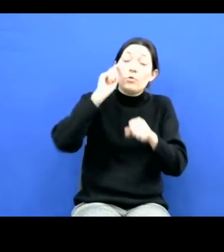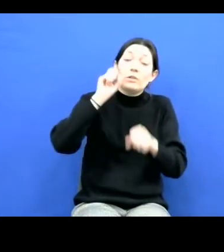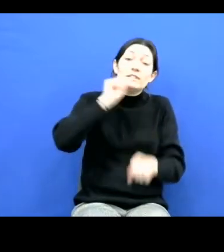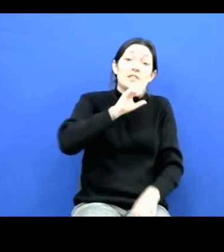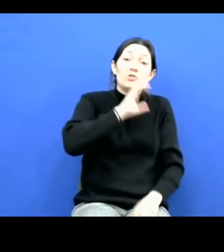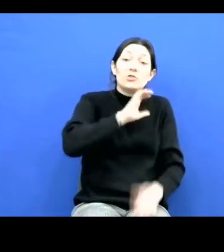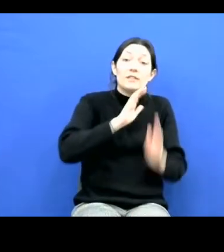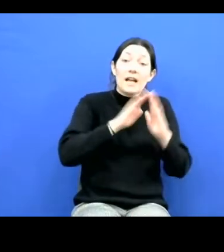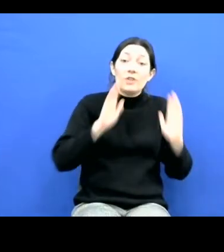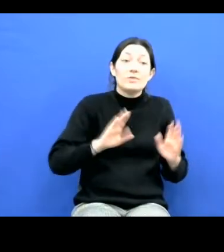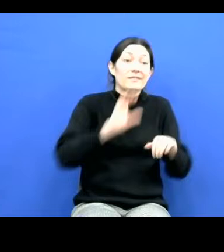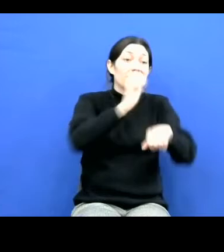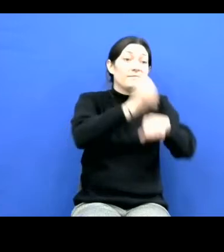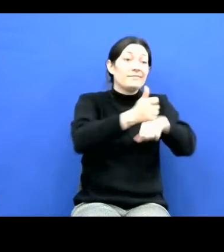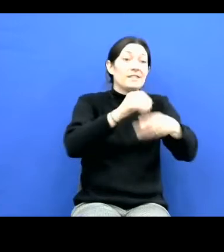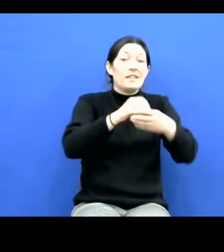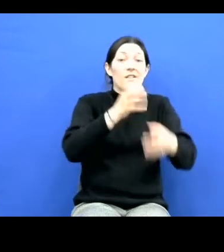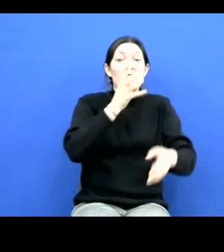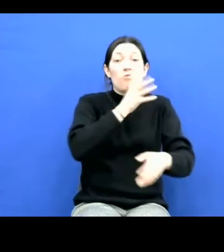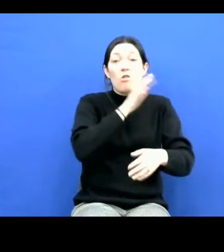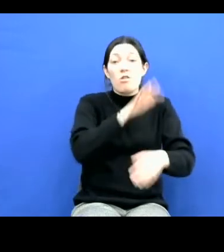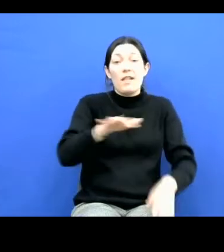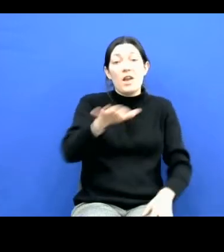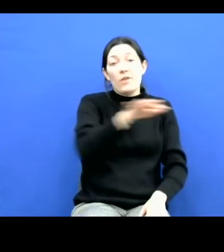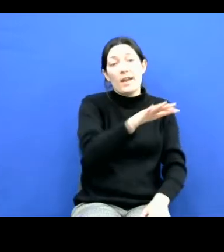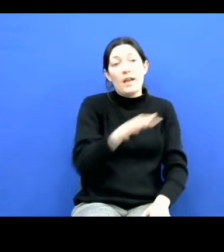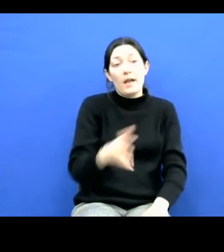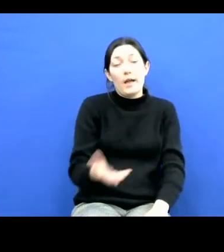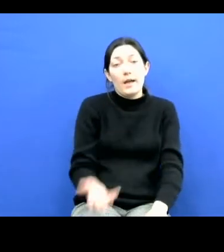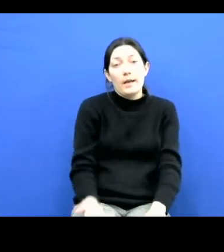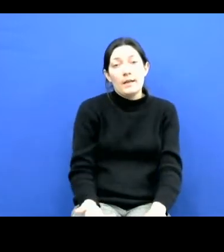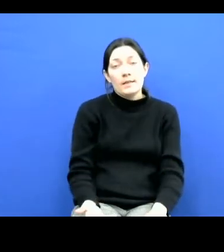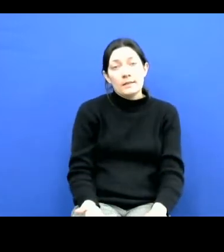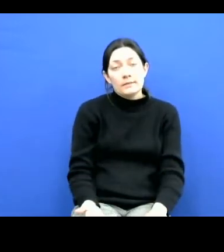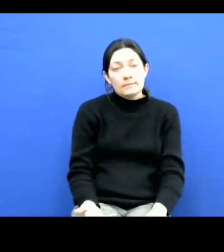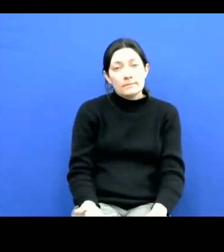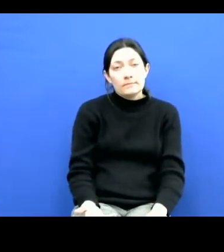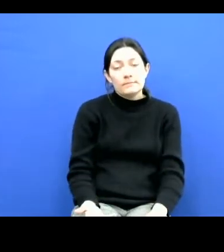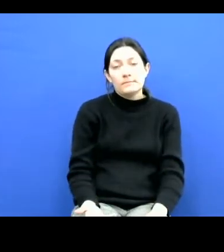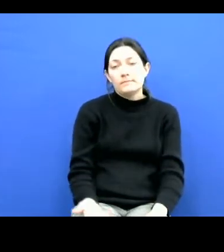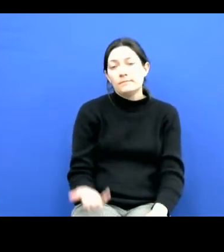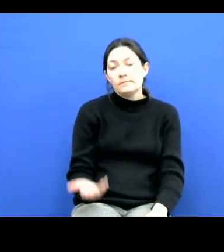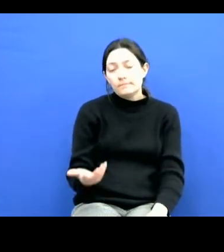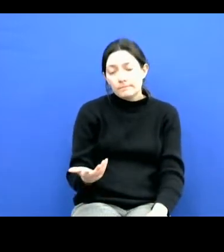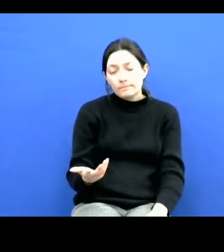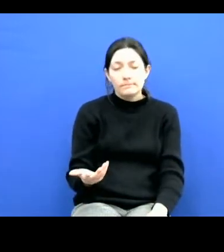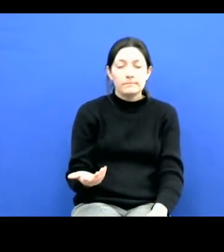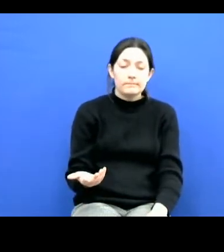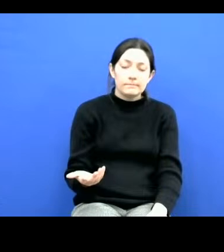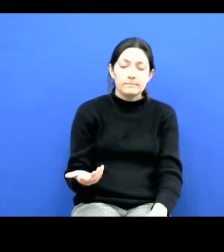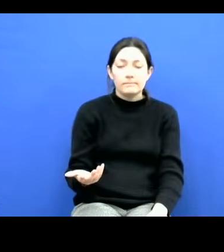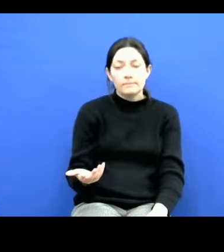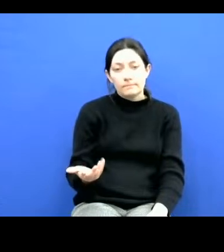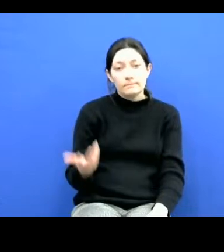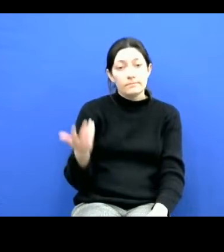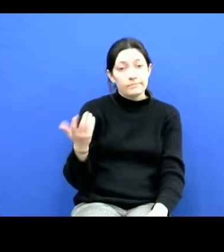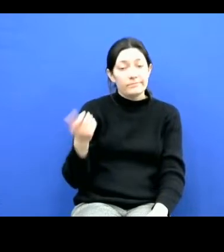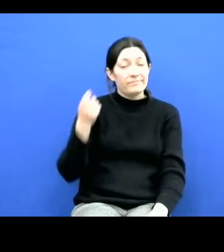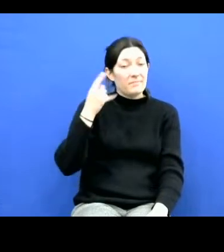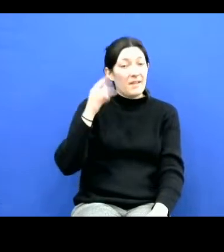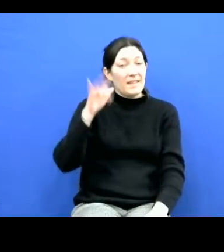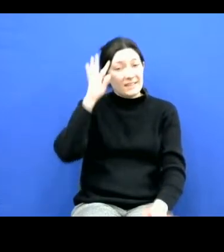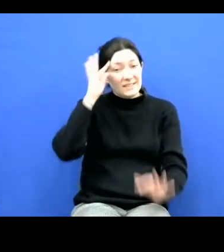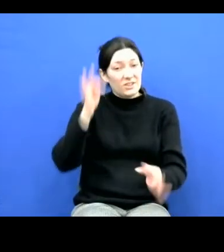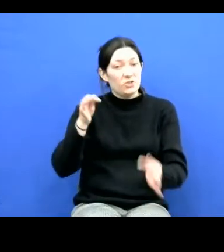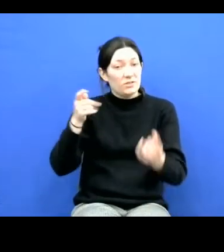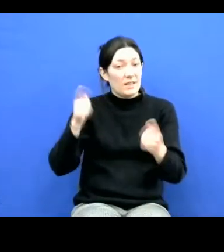the rural area, you can make that argument, except that decision was made long